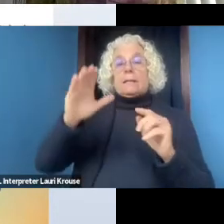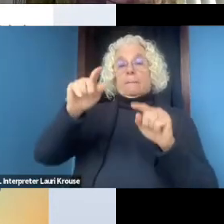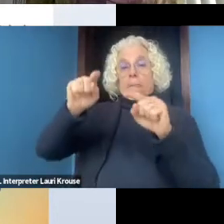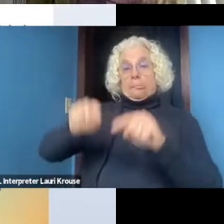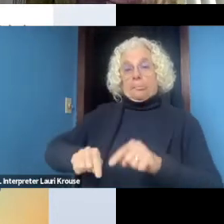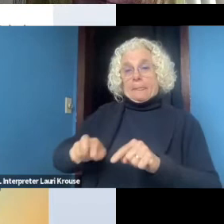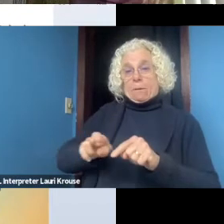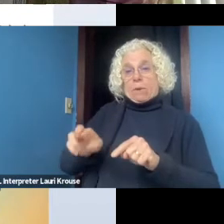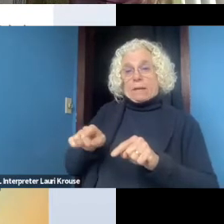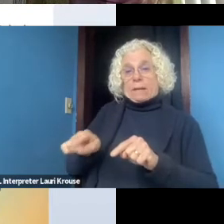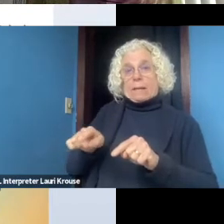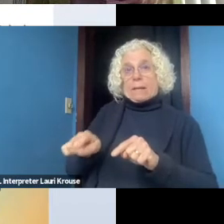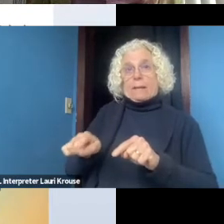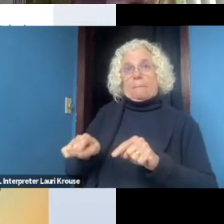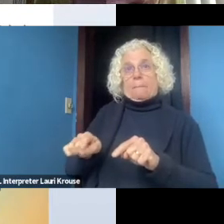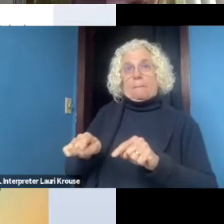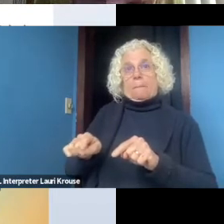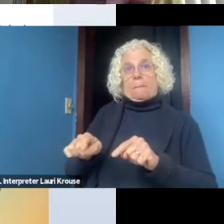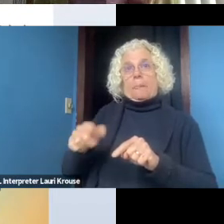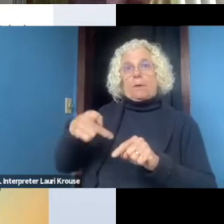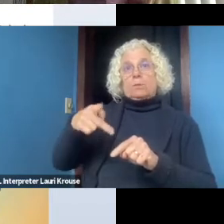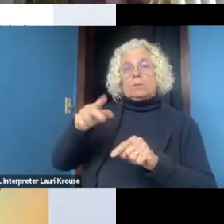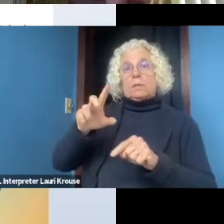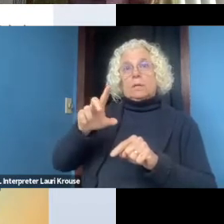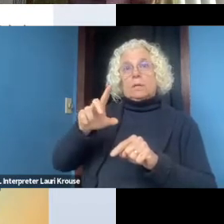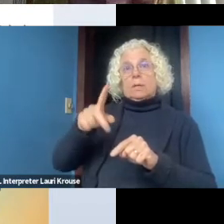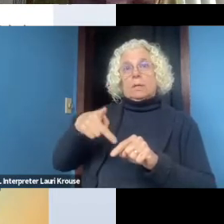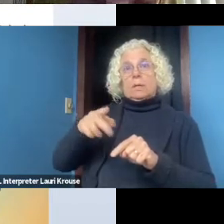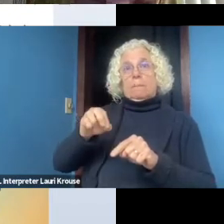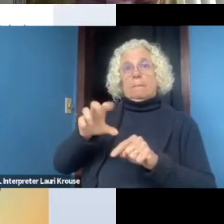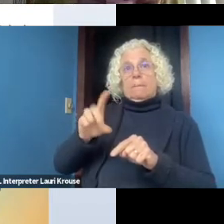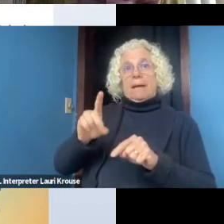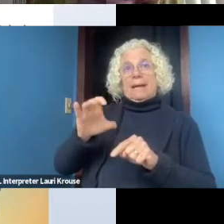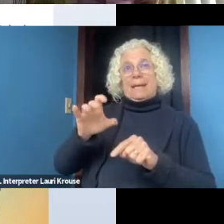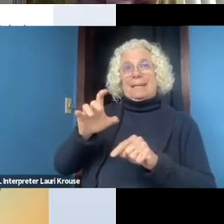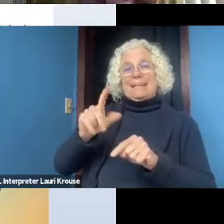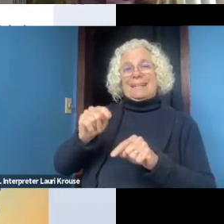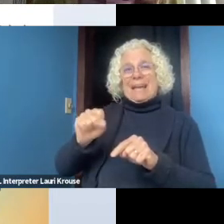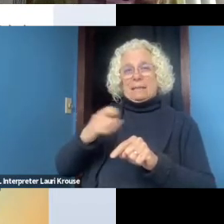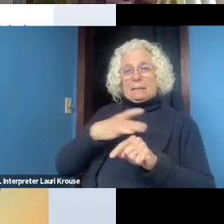some approachable podcasts that I like. They're not too technical,